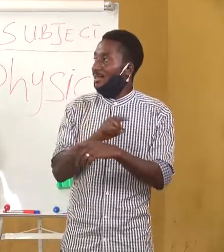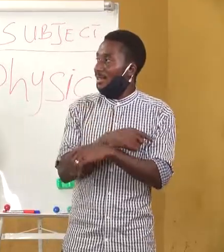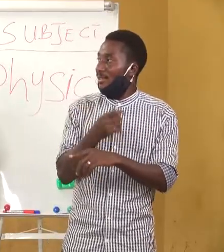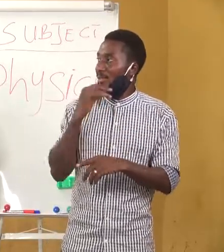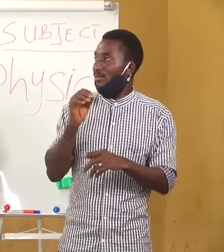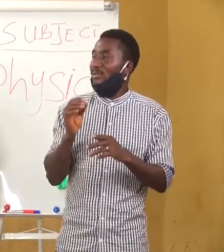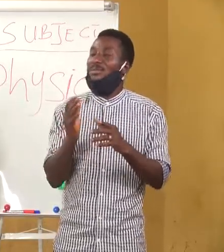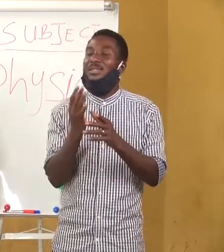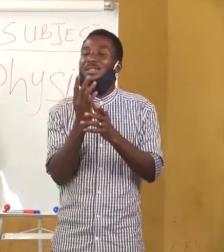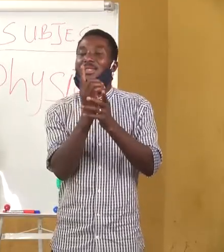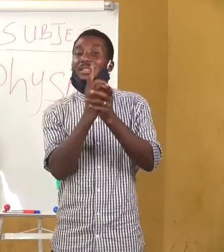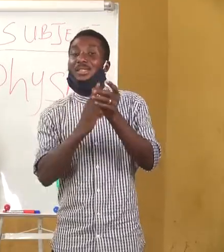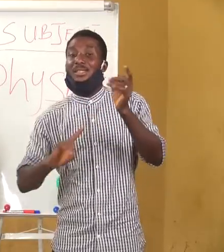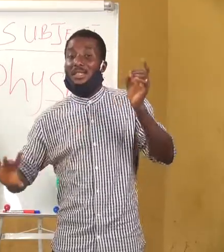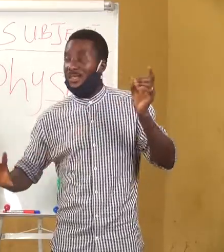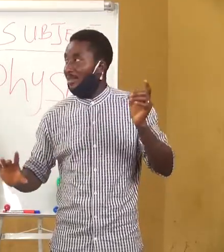1, that